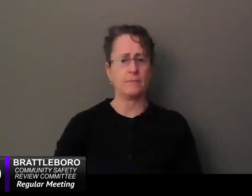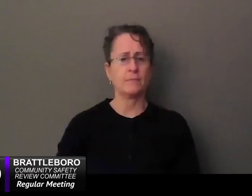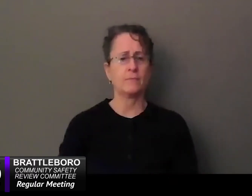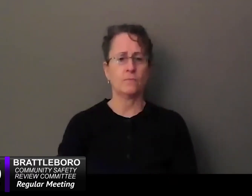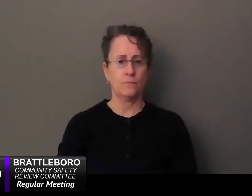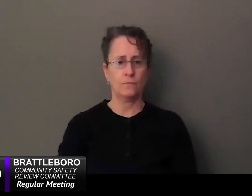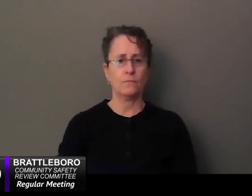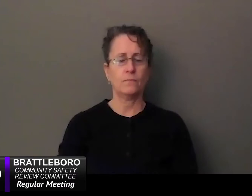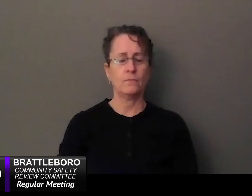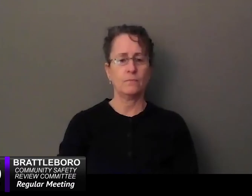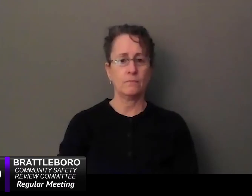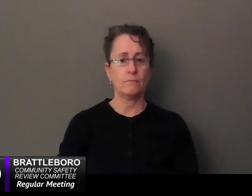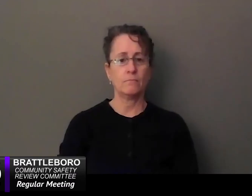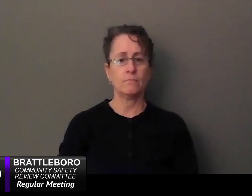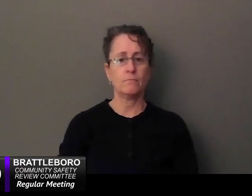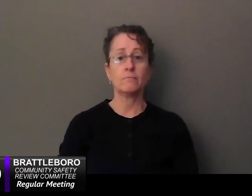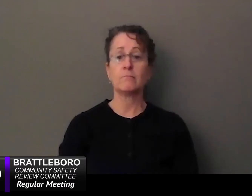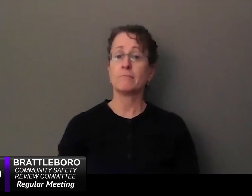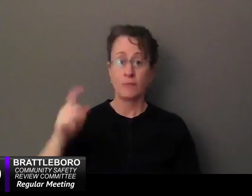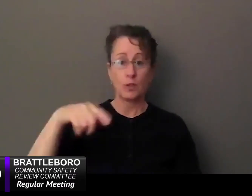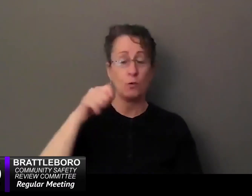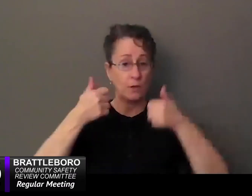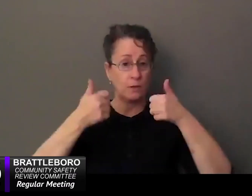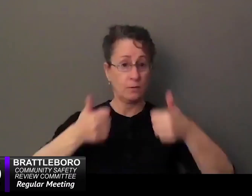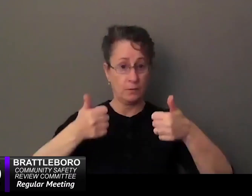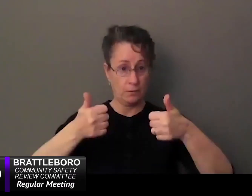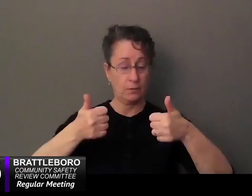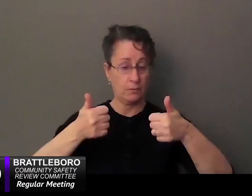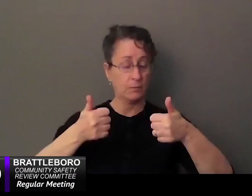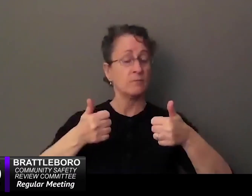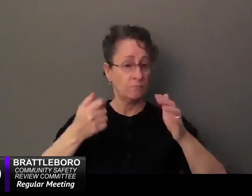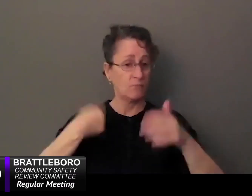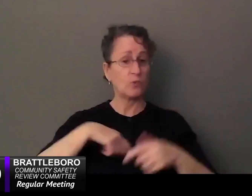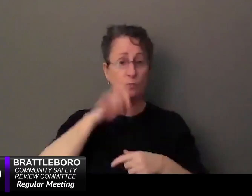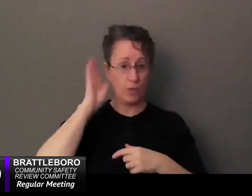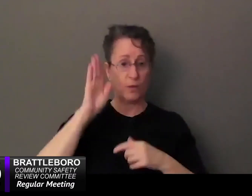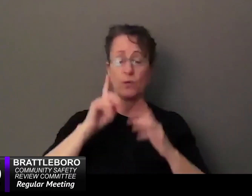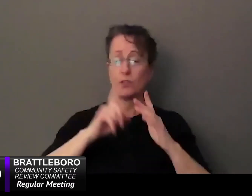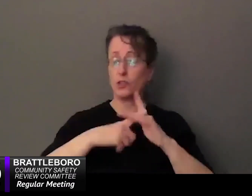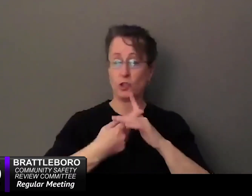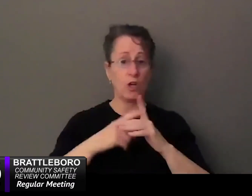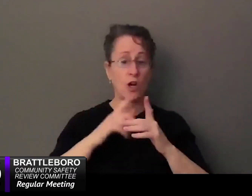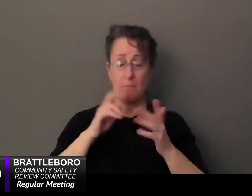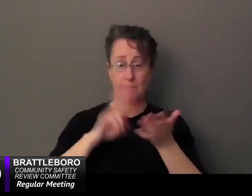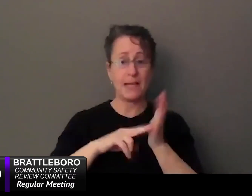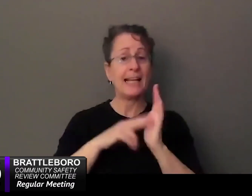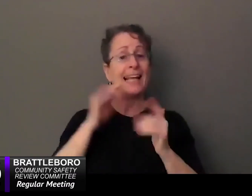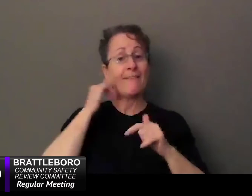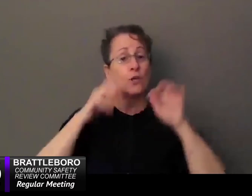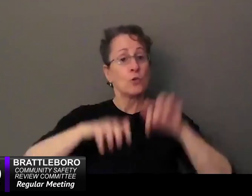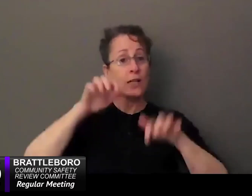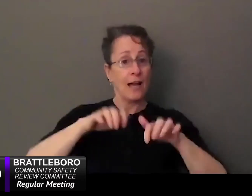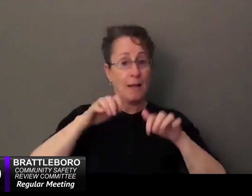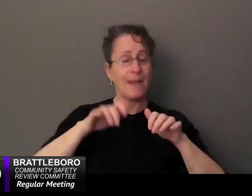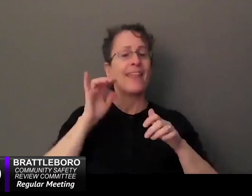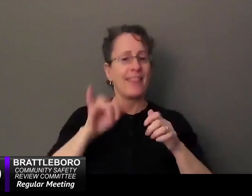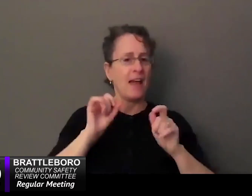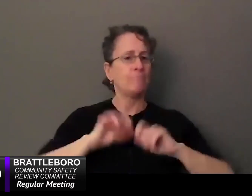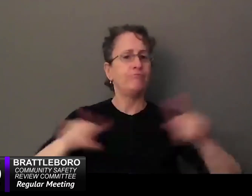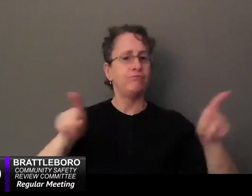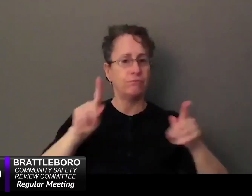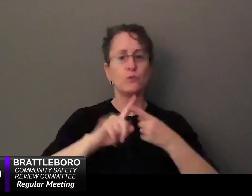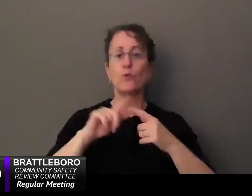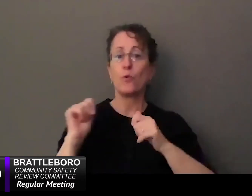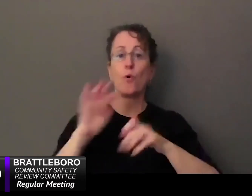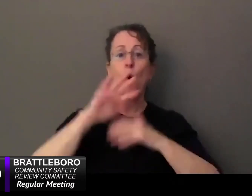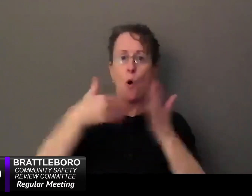Okay, since y'all just thumbs up everyone publicly, we'll do everyone publicly. Okay. And I do appreciate